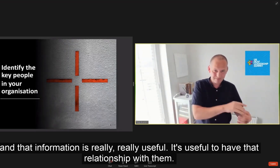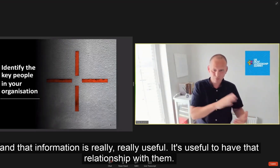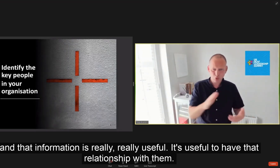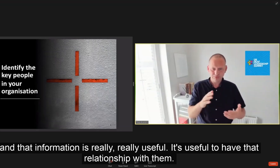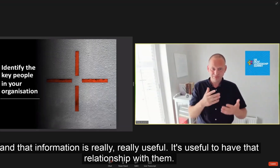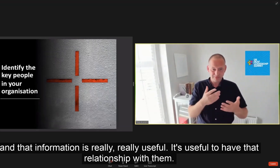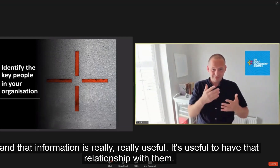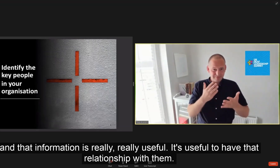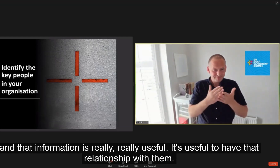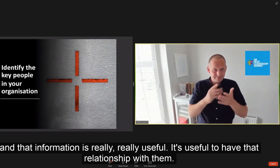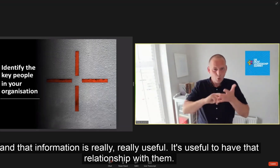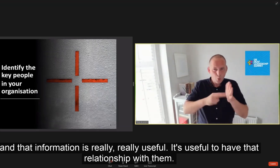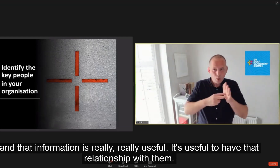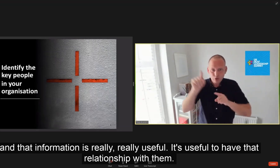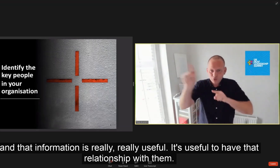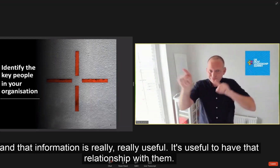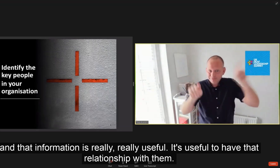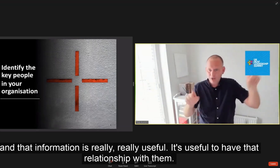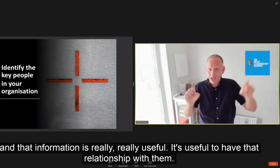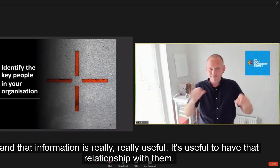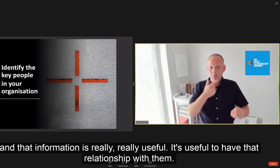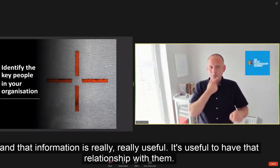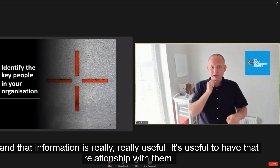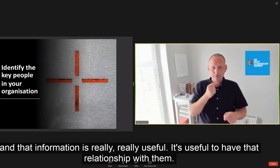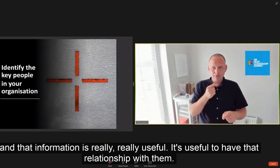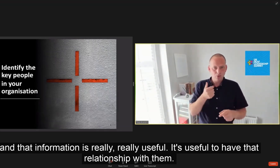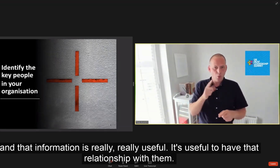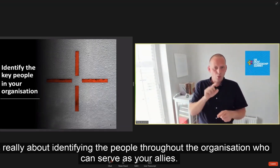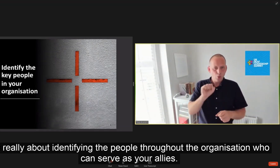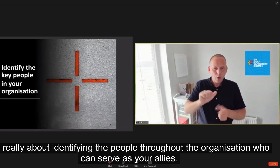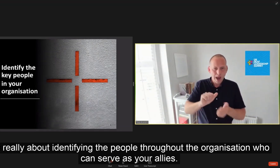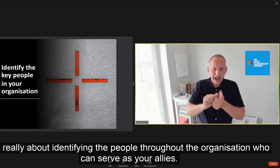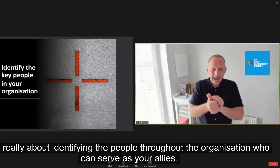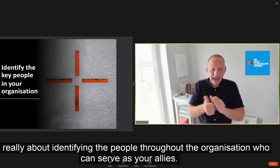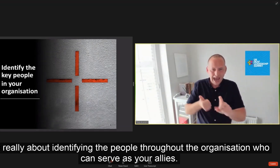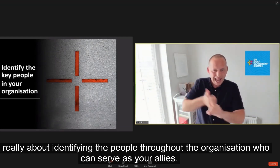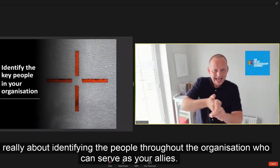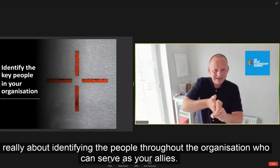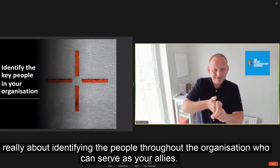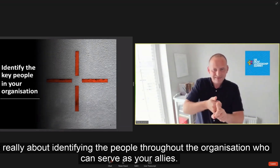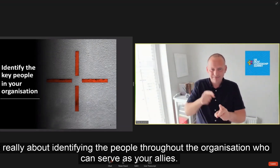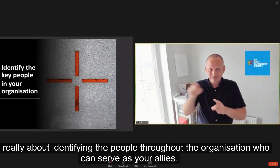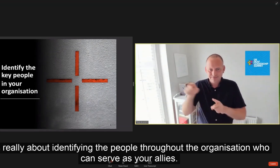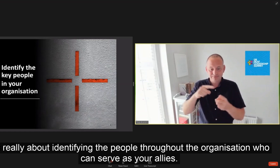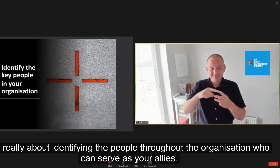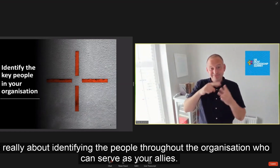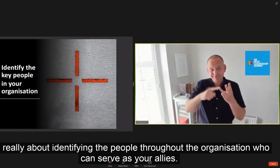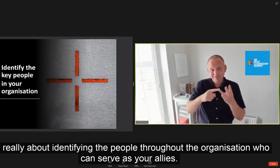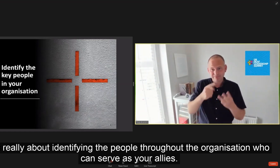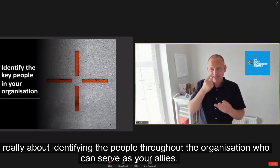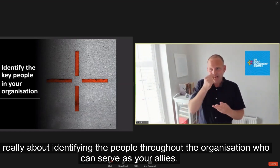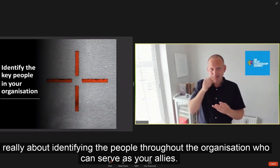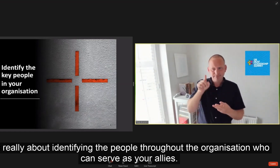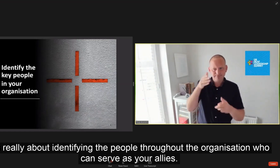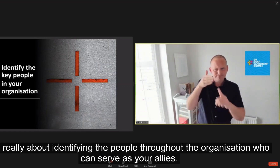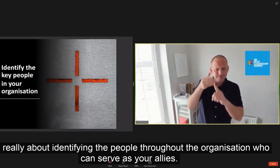really useful. It's useful to have that relationship with them. It's about really identifying the people throughout the organisation who can serve as